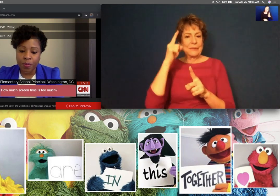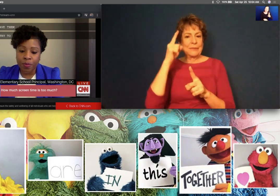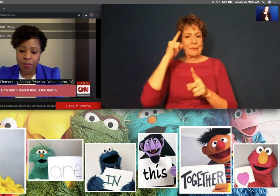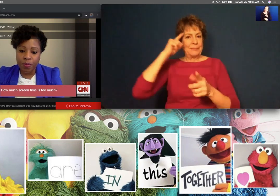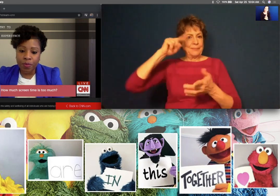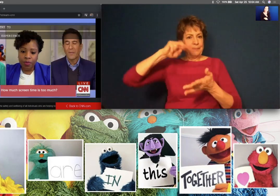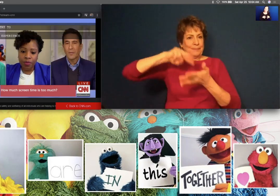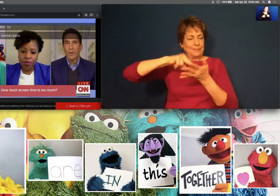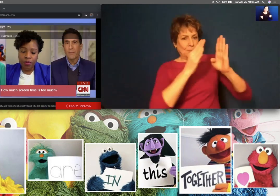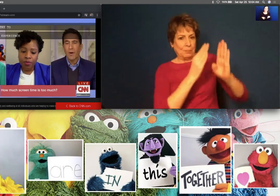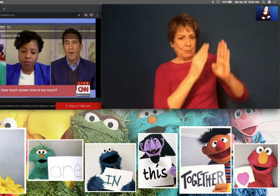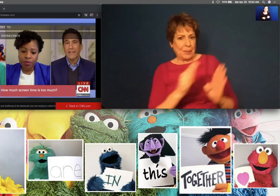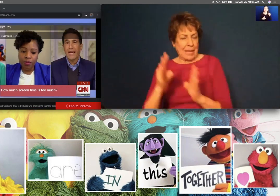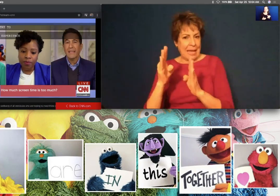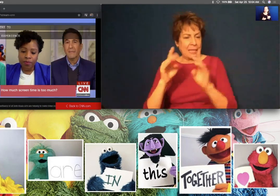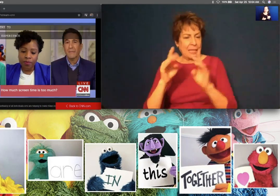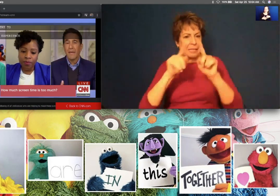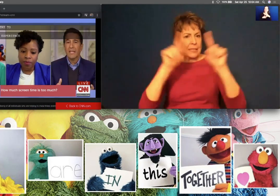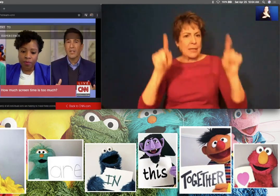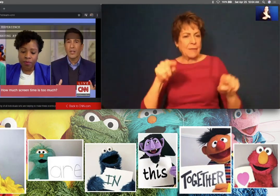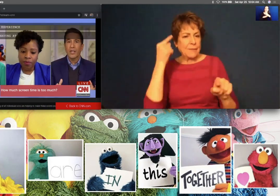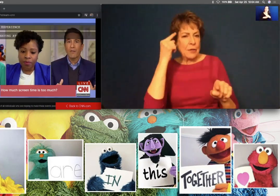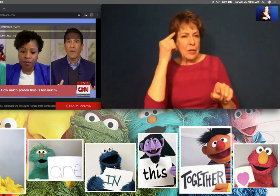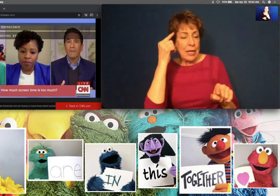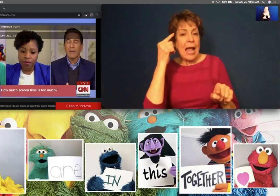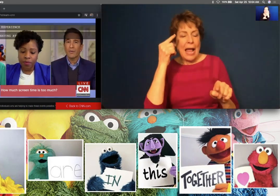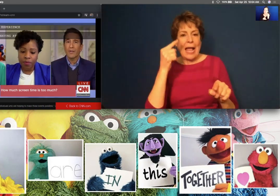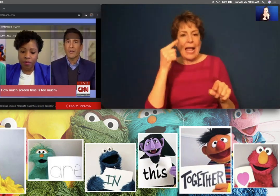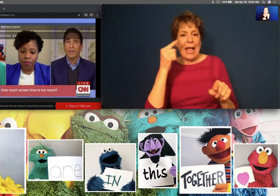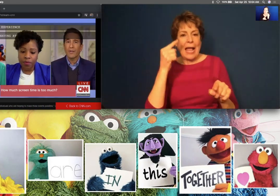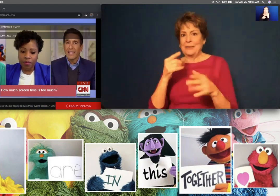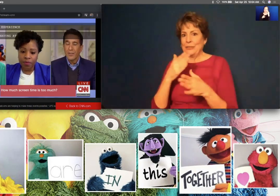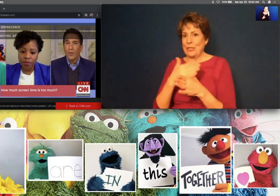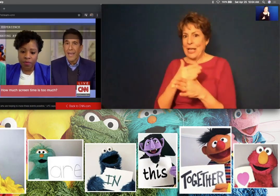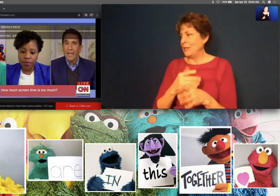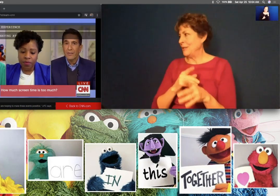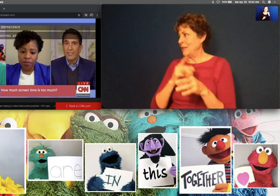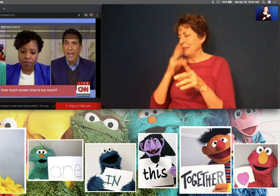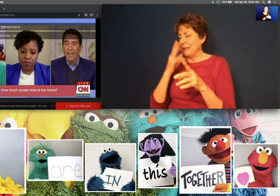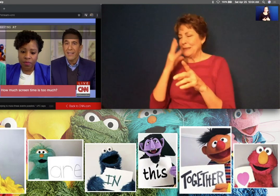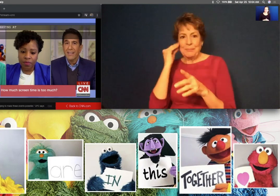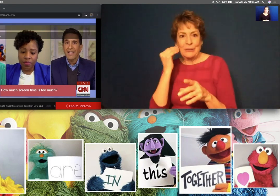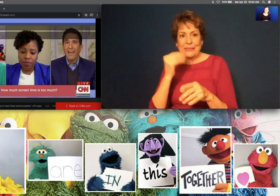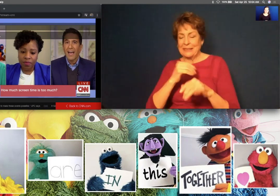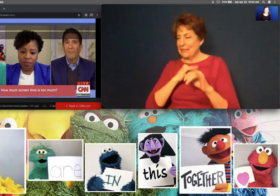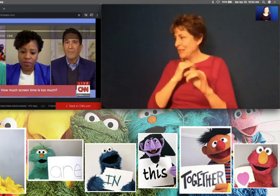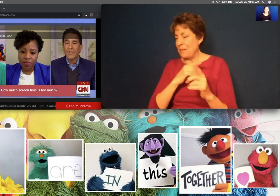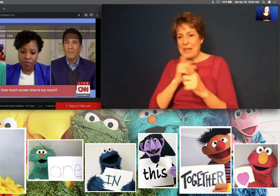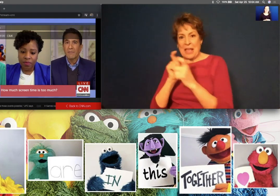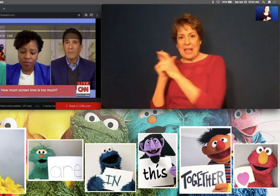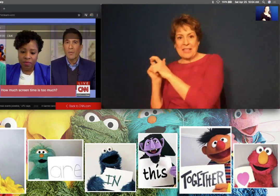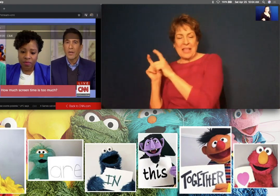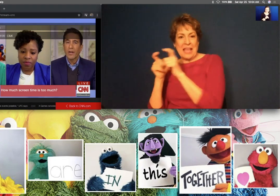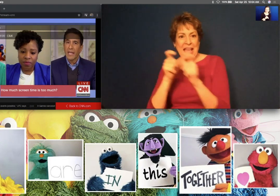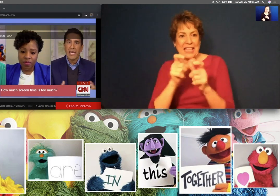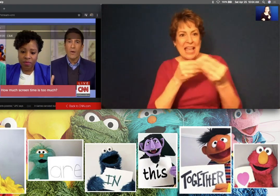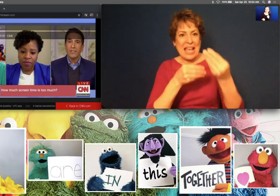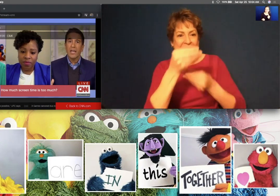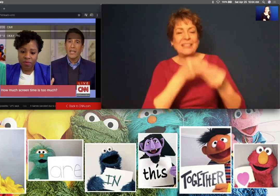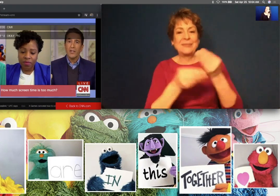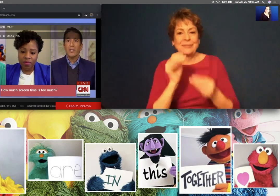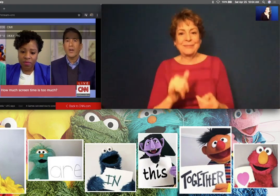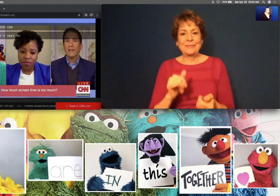than that they all can be having at home? Yeah, it's a really good point. And I think making sure you can remind people that it's okay to be